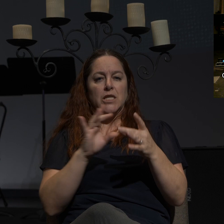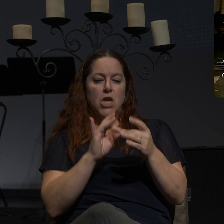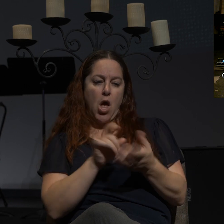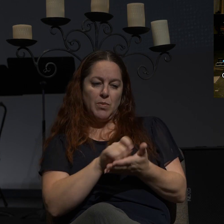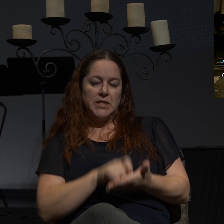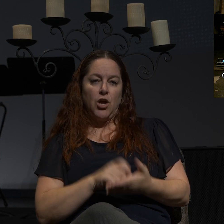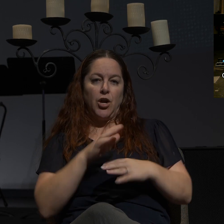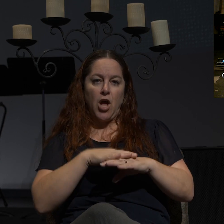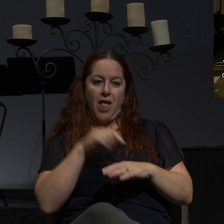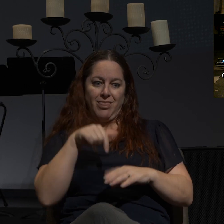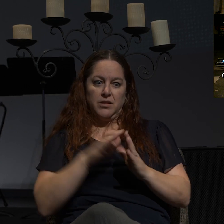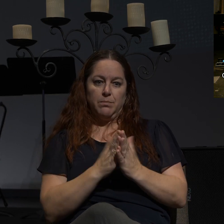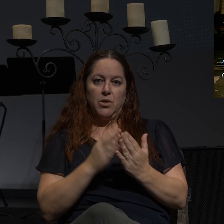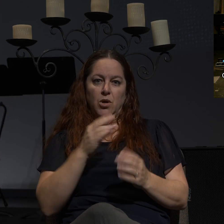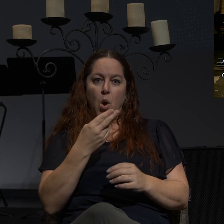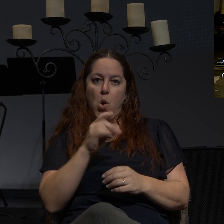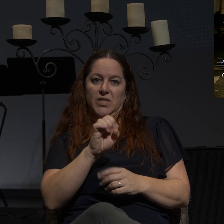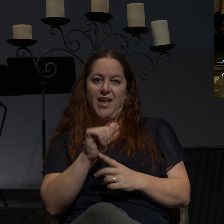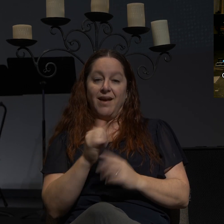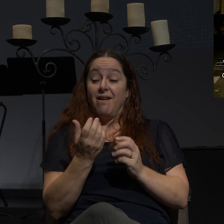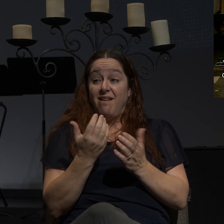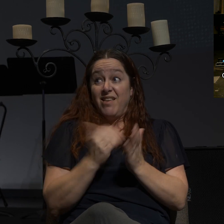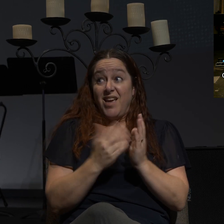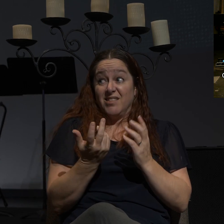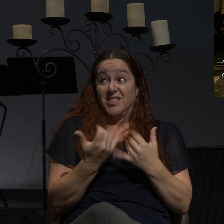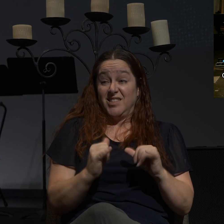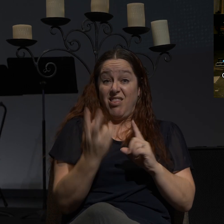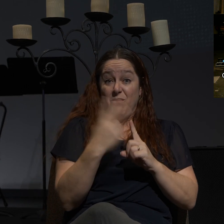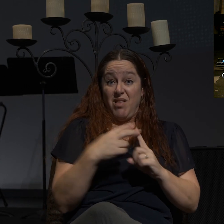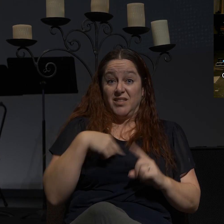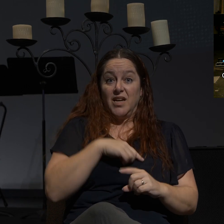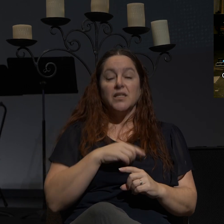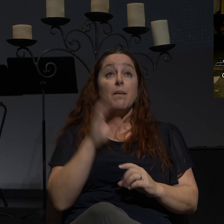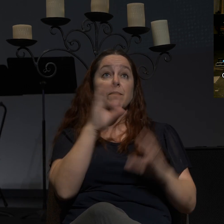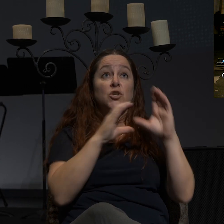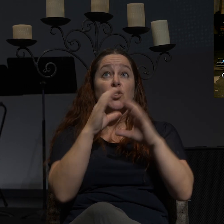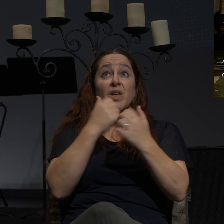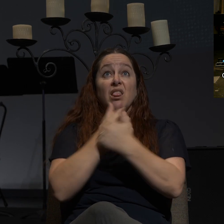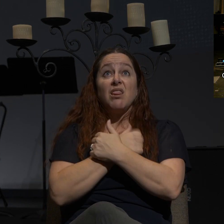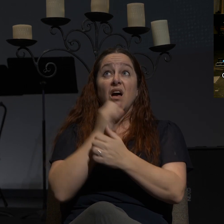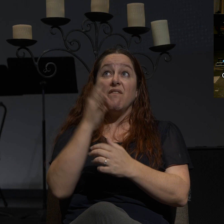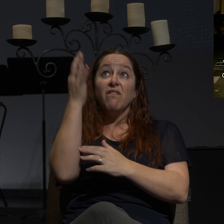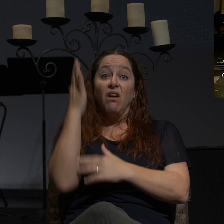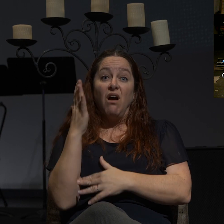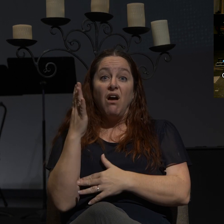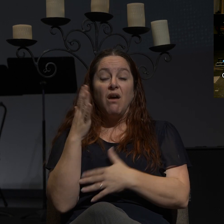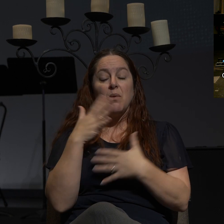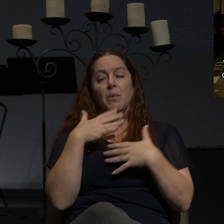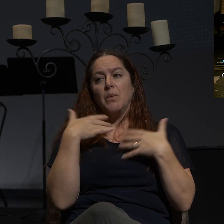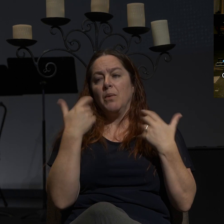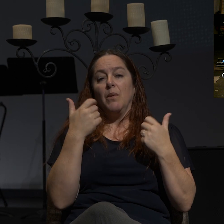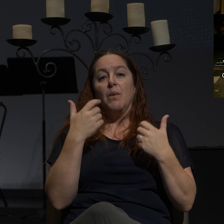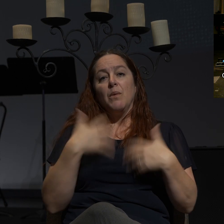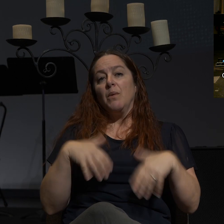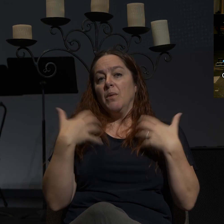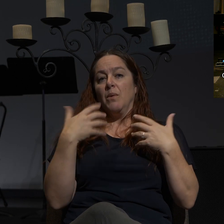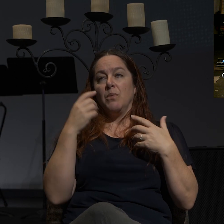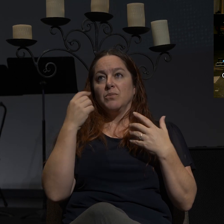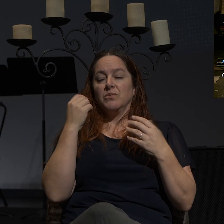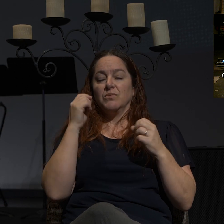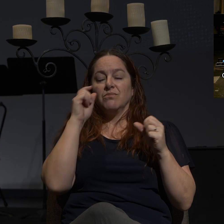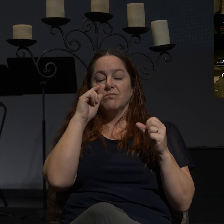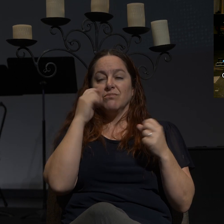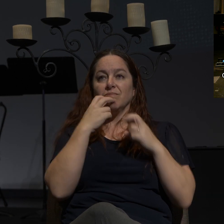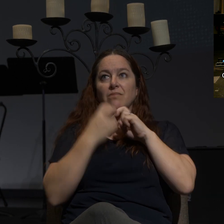Hosea that I think, again, this applies to us as well. The pursuing love of God is the greatest wonder in the spiritual universe.